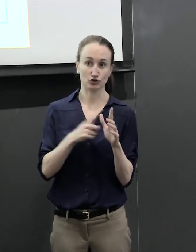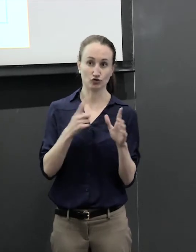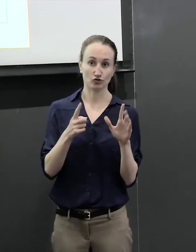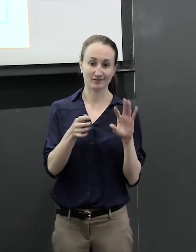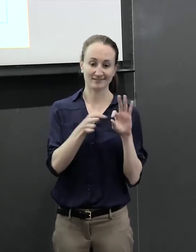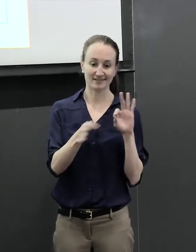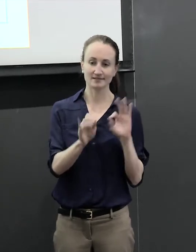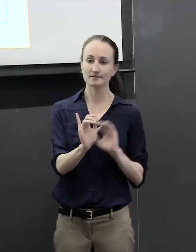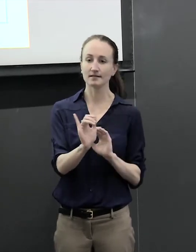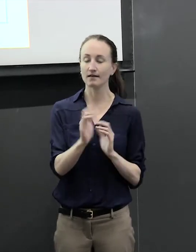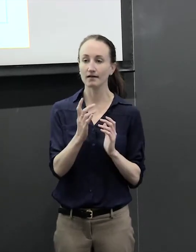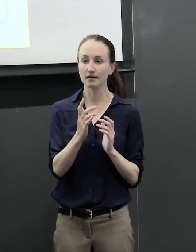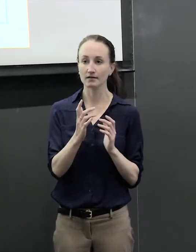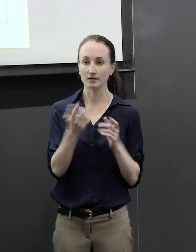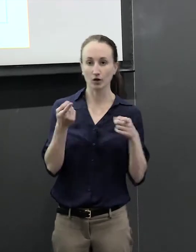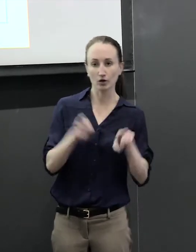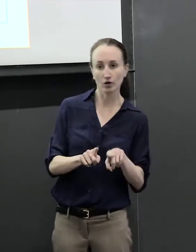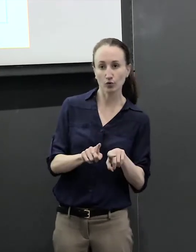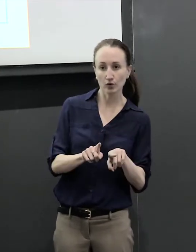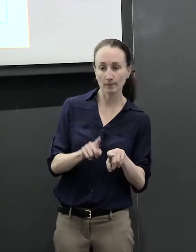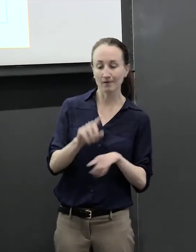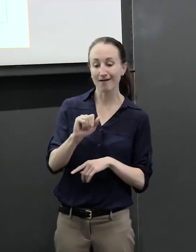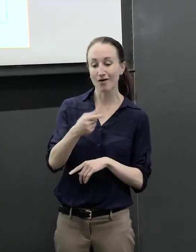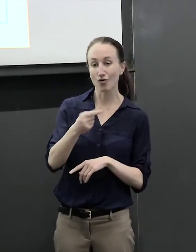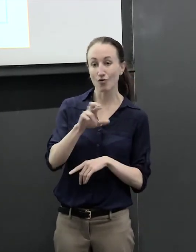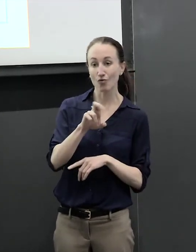like agreement,